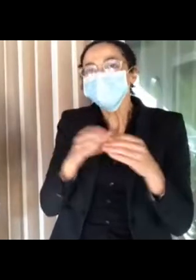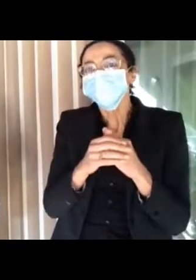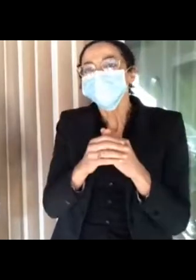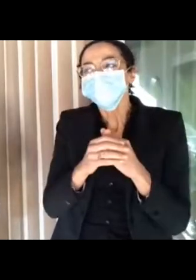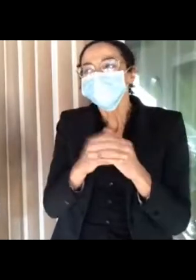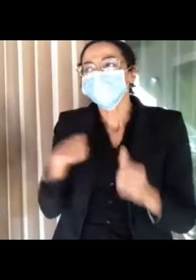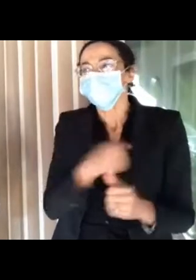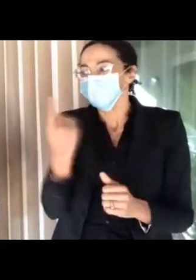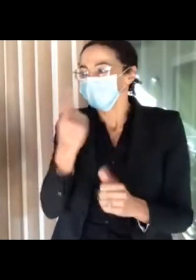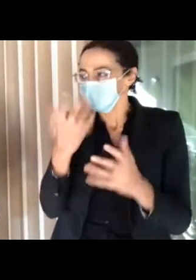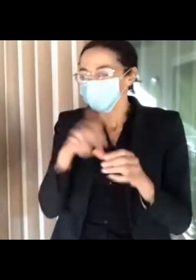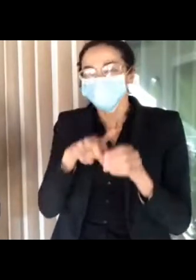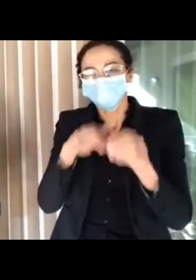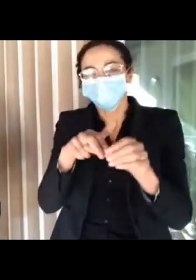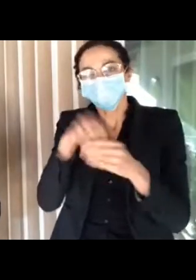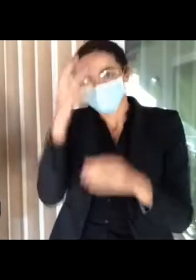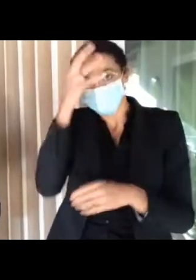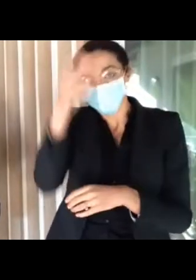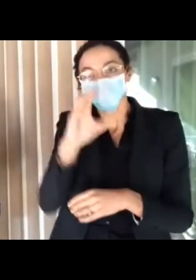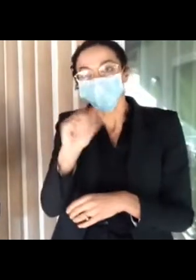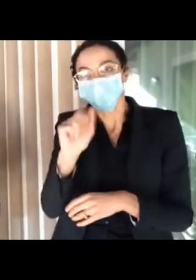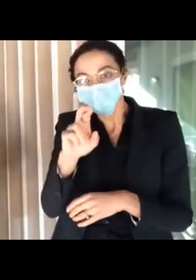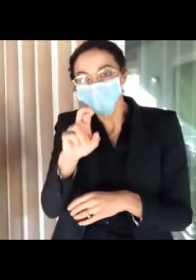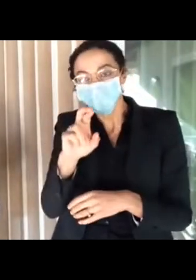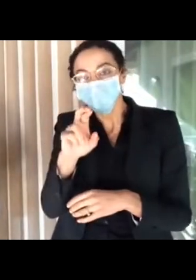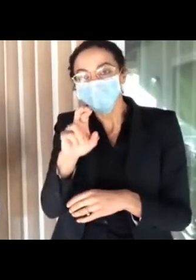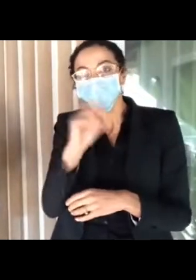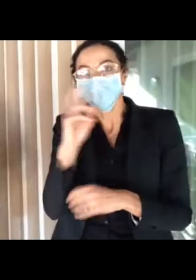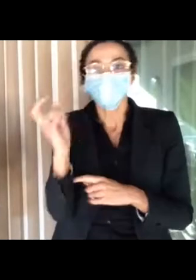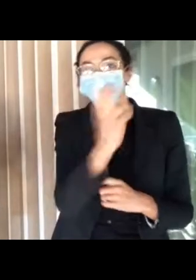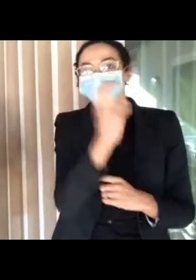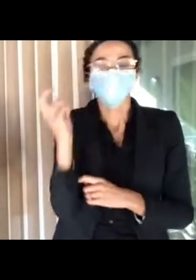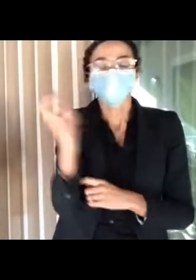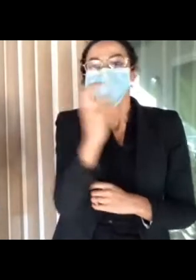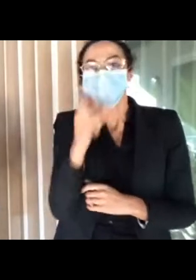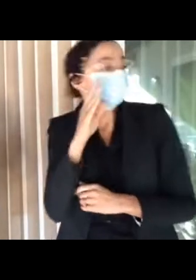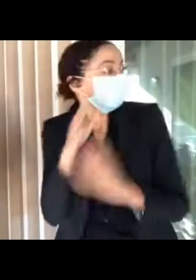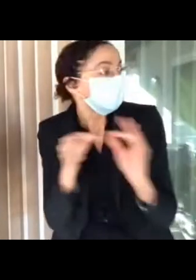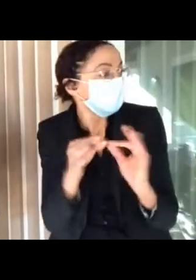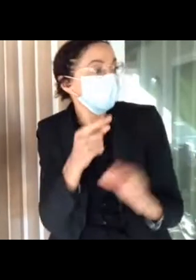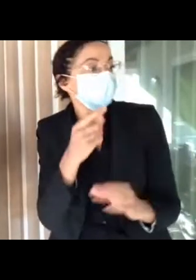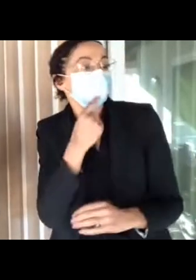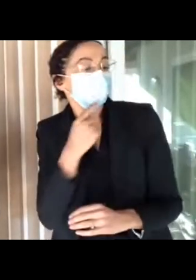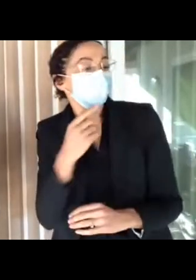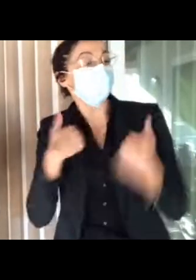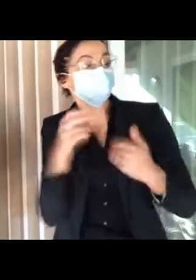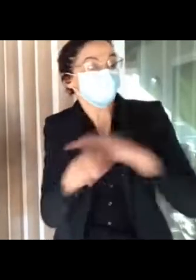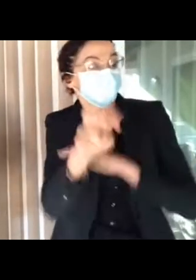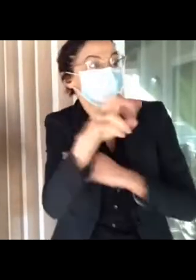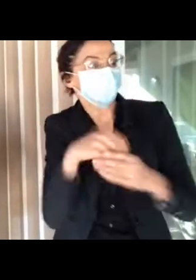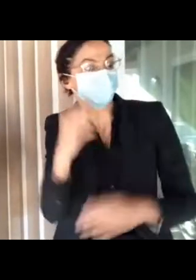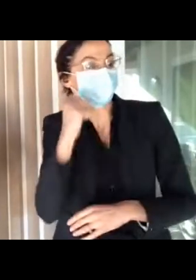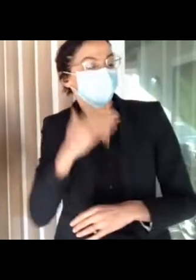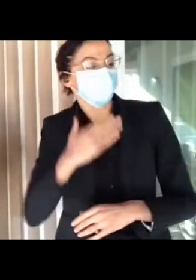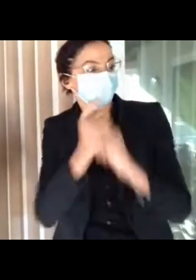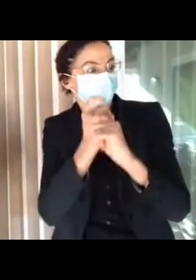Grandpa's car and even lie to the younger kids and tell them that he had snakes in the back of his trunk that would bite them. And only we knew